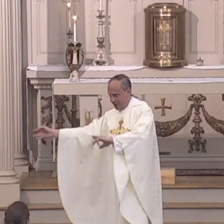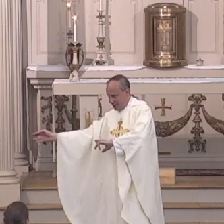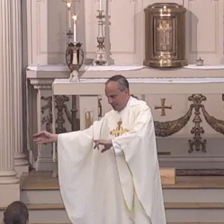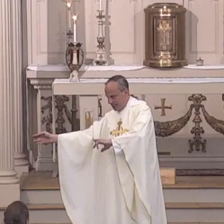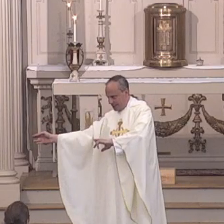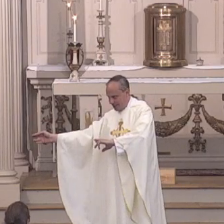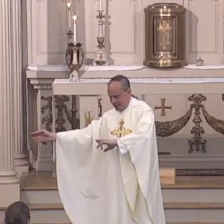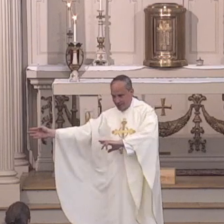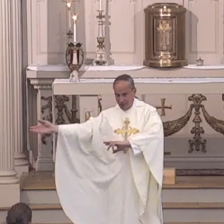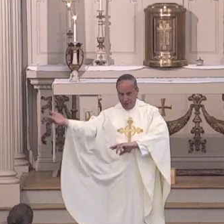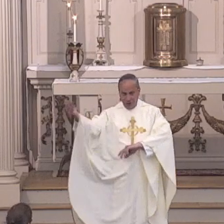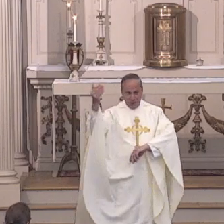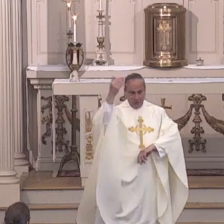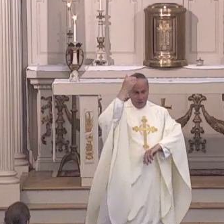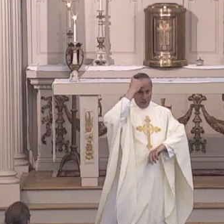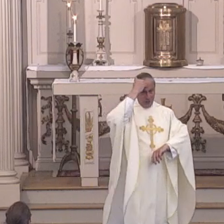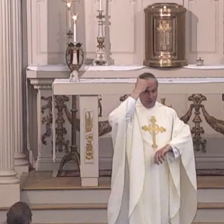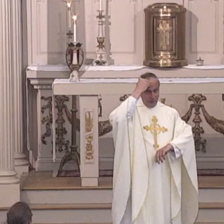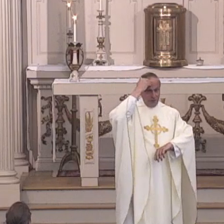So, are we ready?